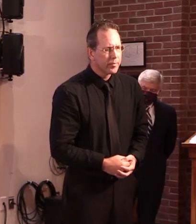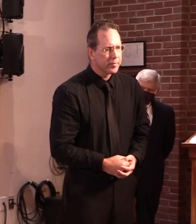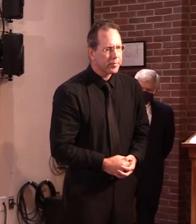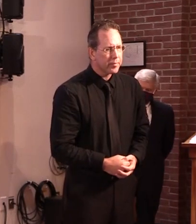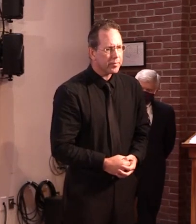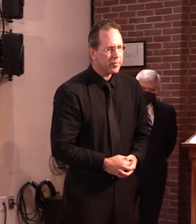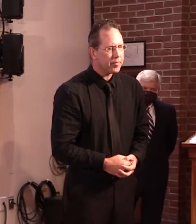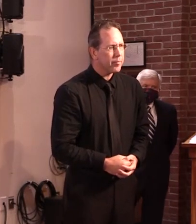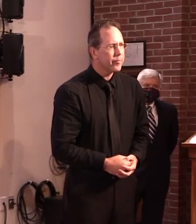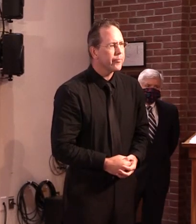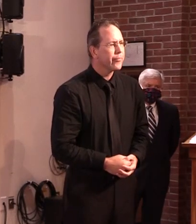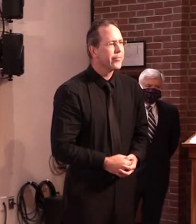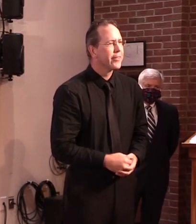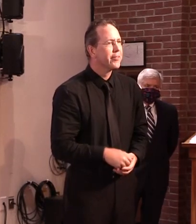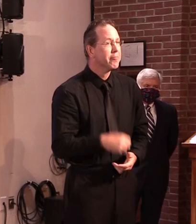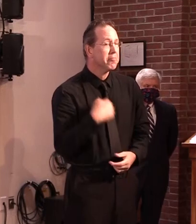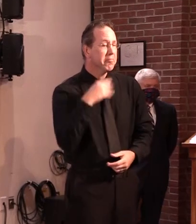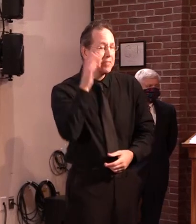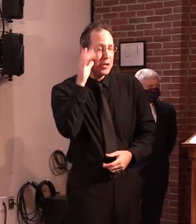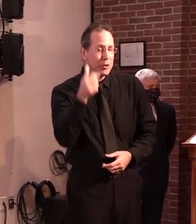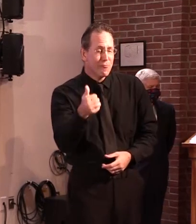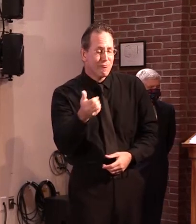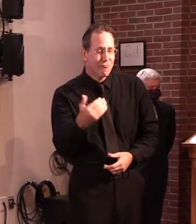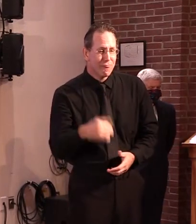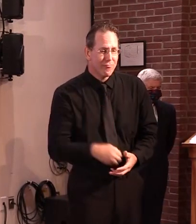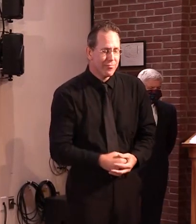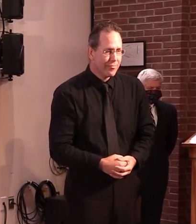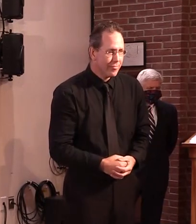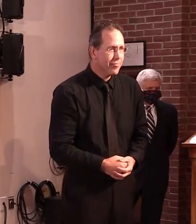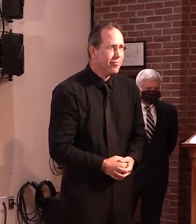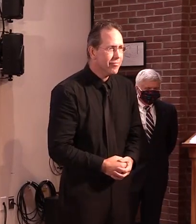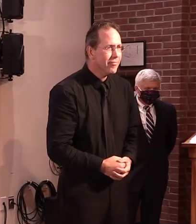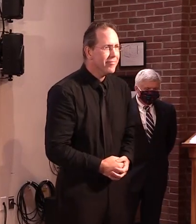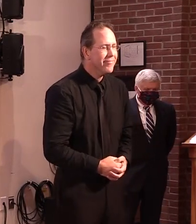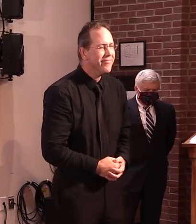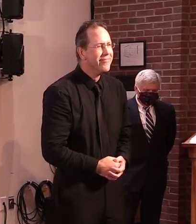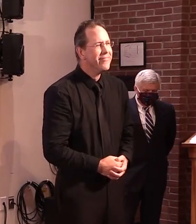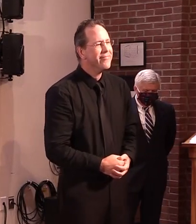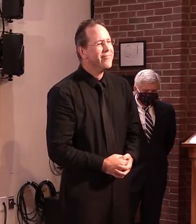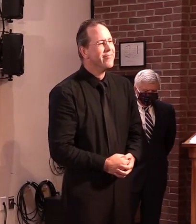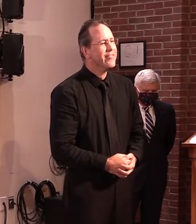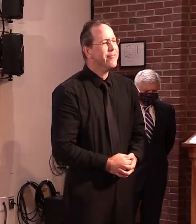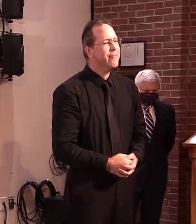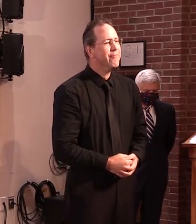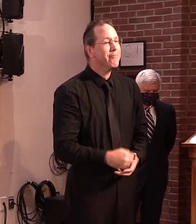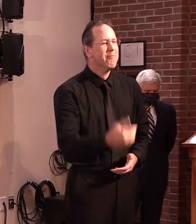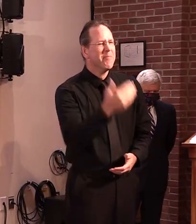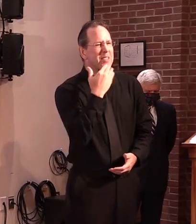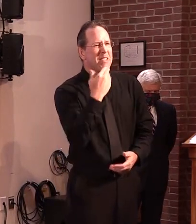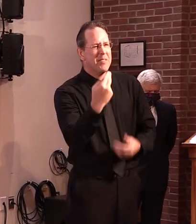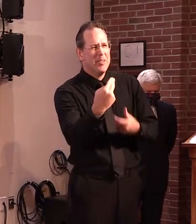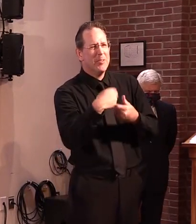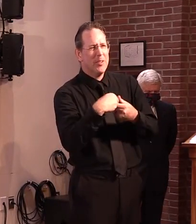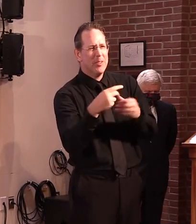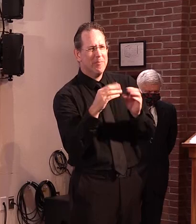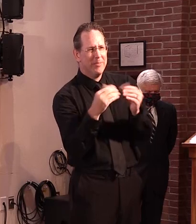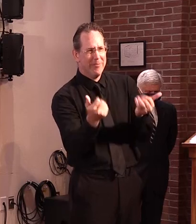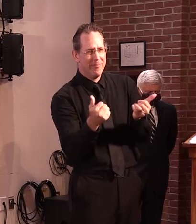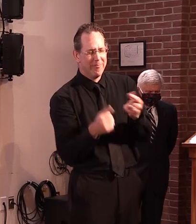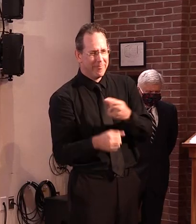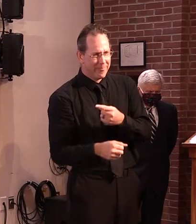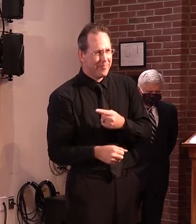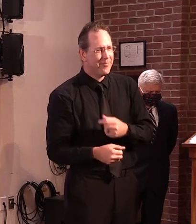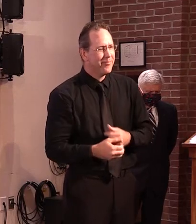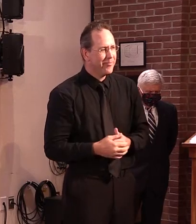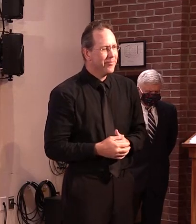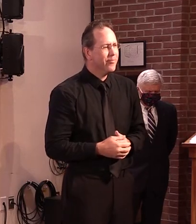Thank you, Doctor. Can you hear me? Yep. I appreciate you being here. On the subject of Vermont being